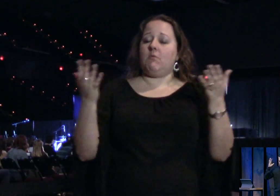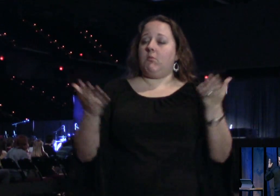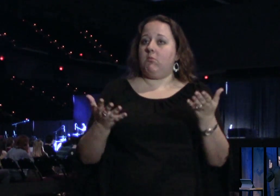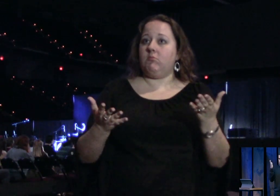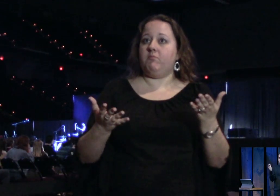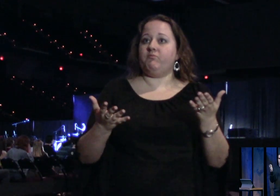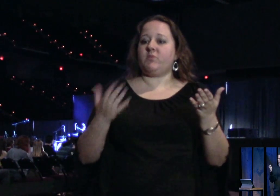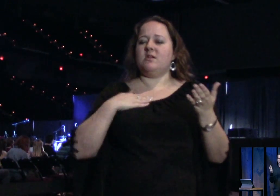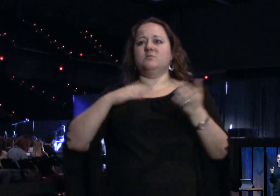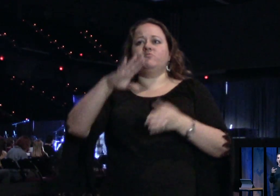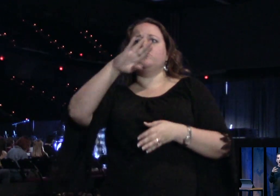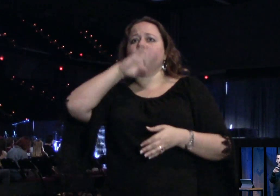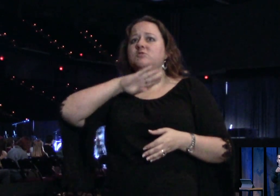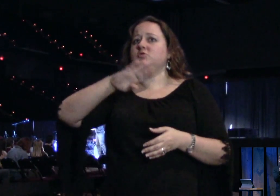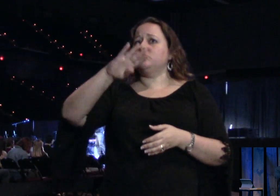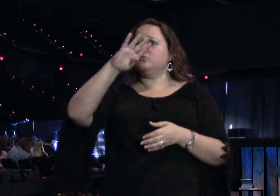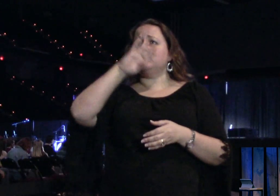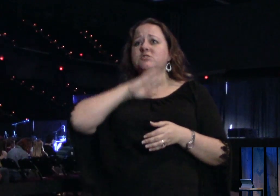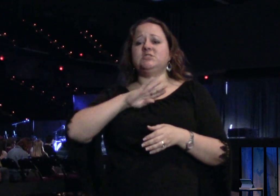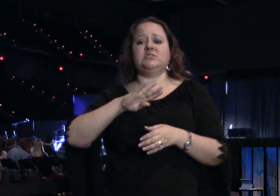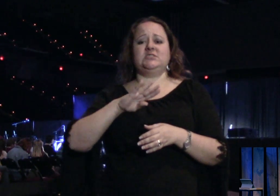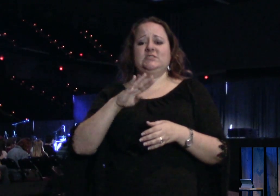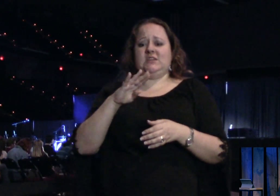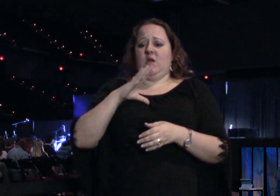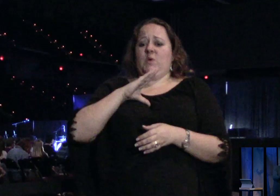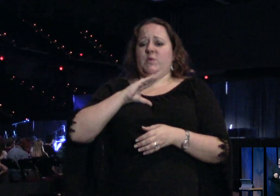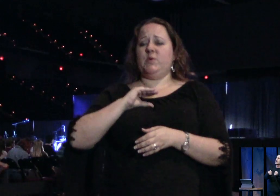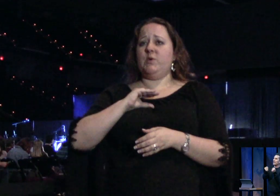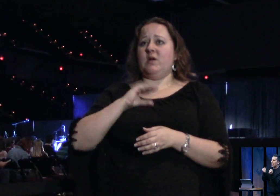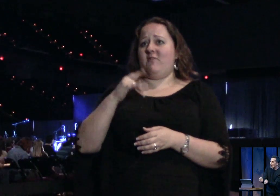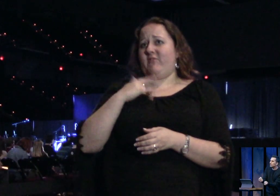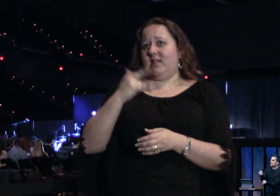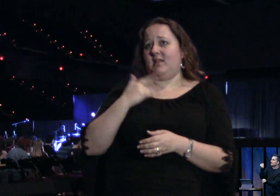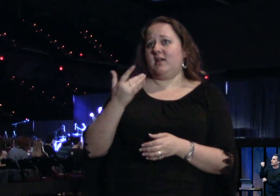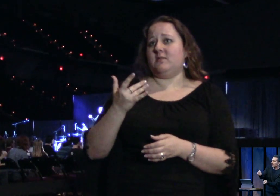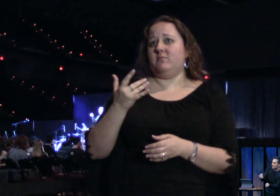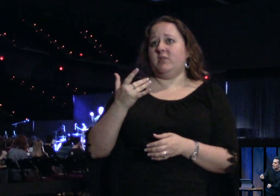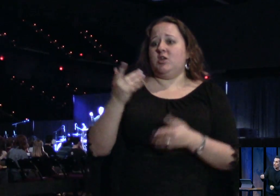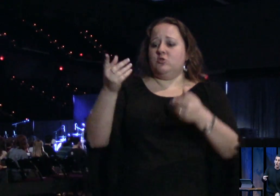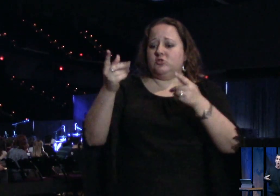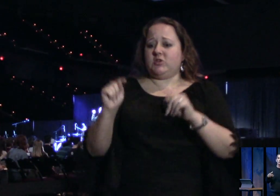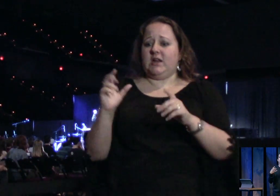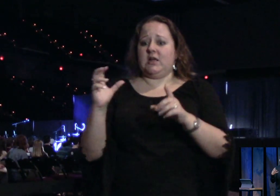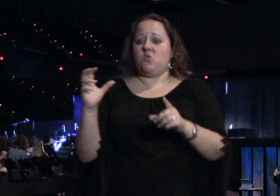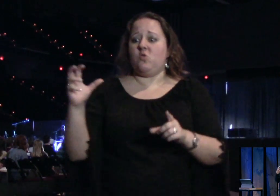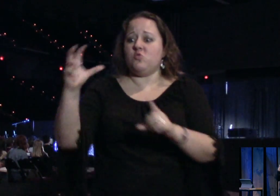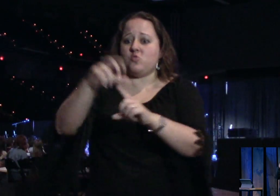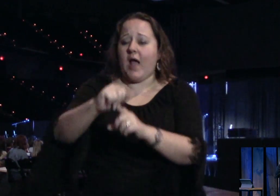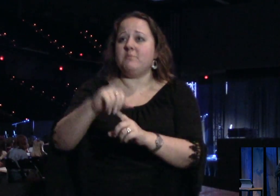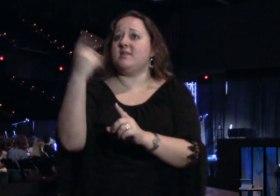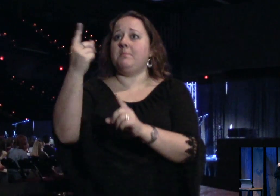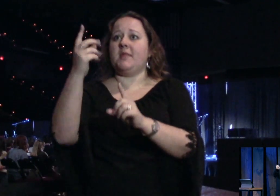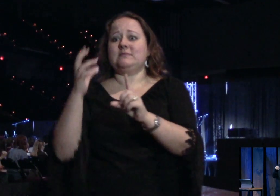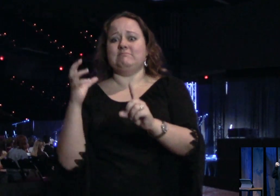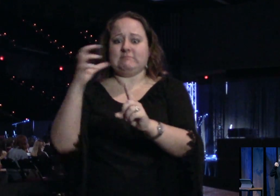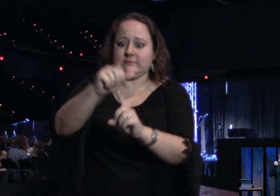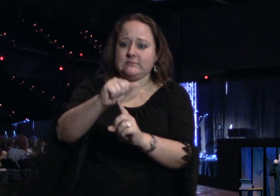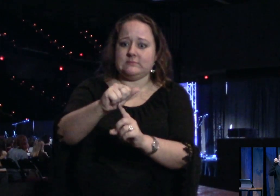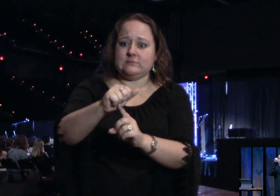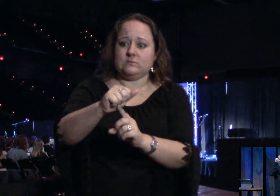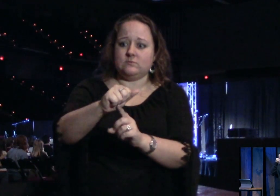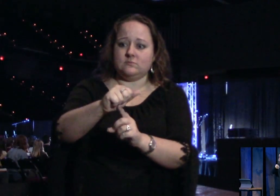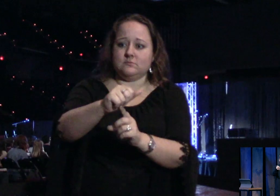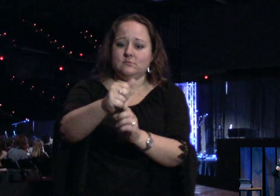focuses specifically on this frustratingly empty feeling where you go to grasp